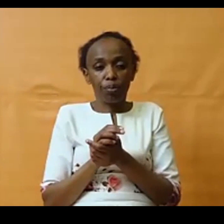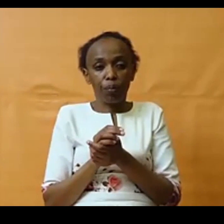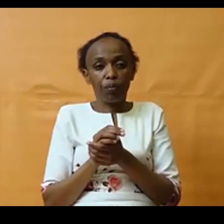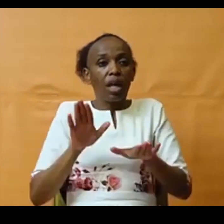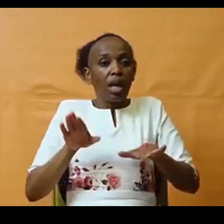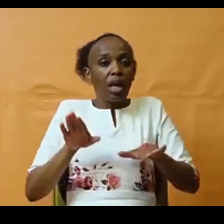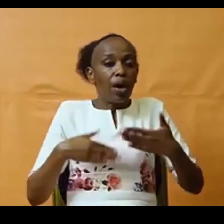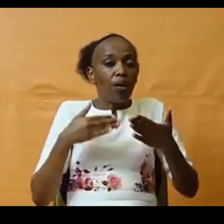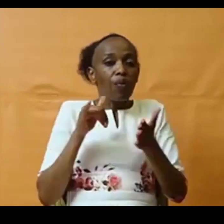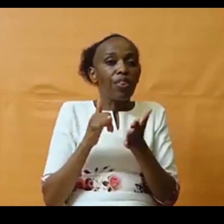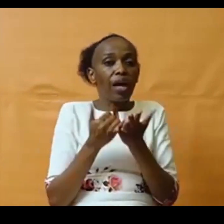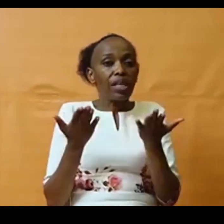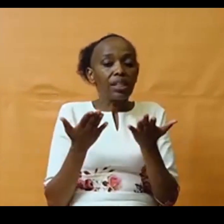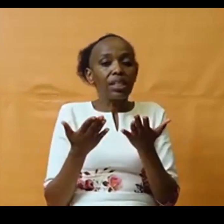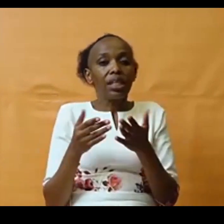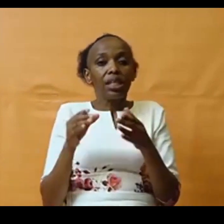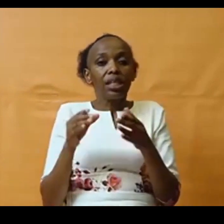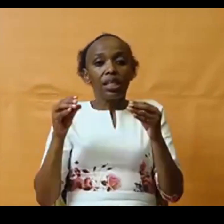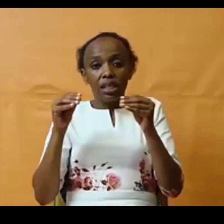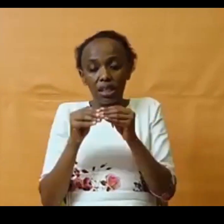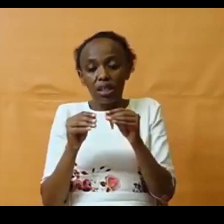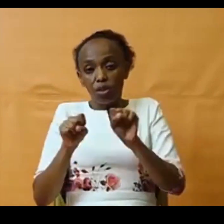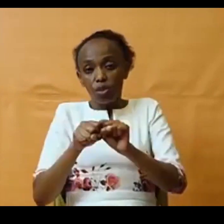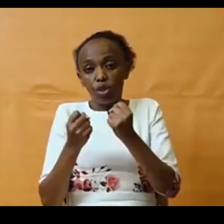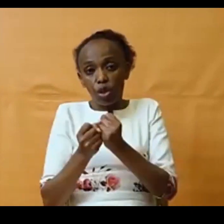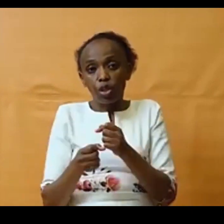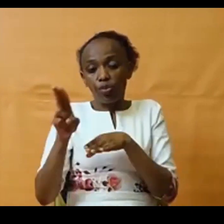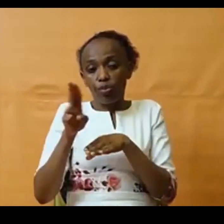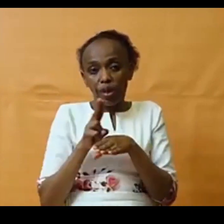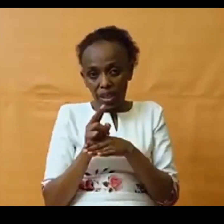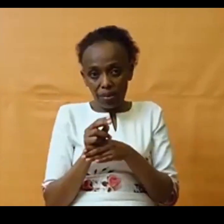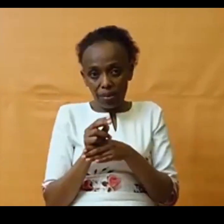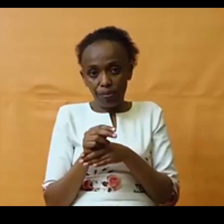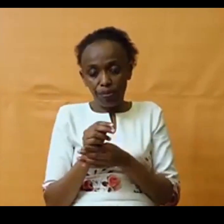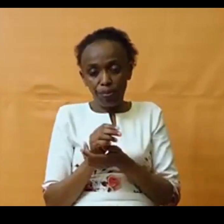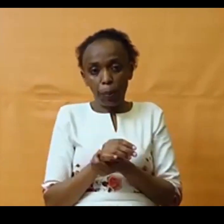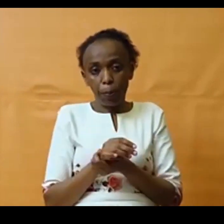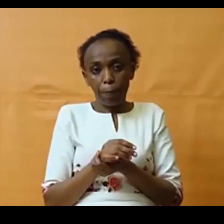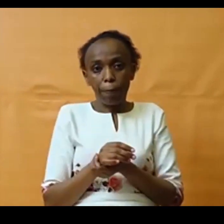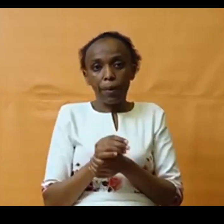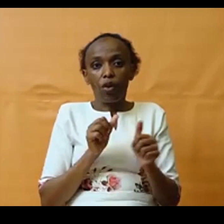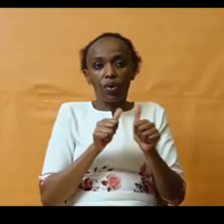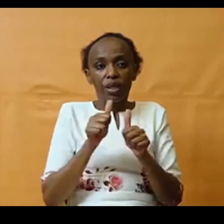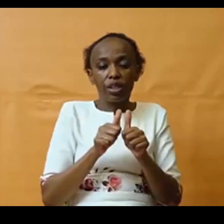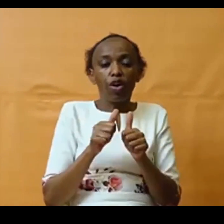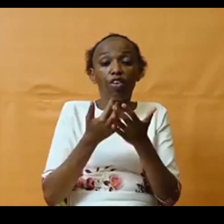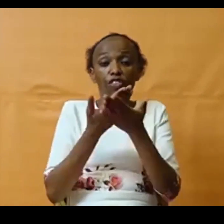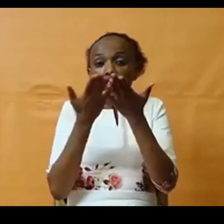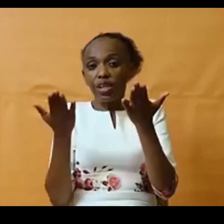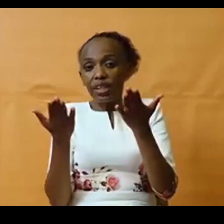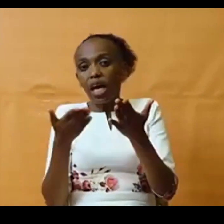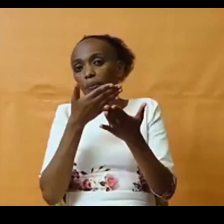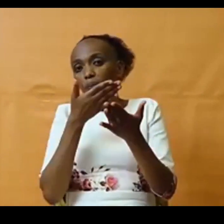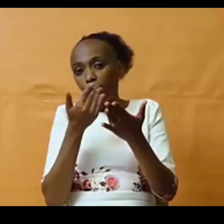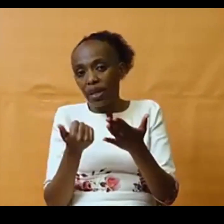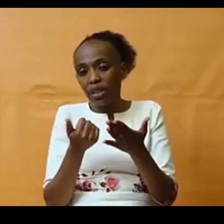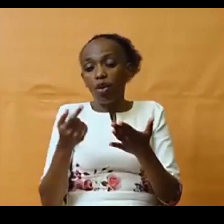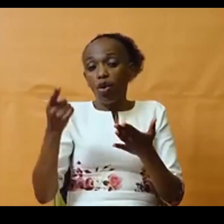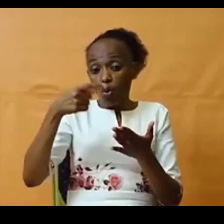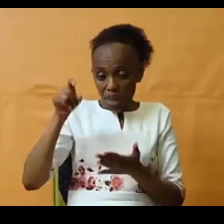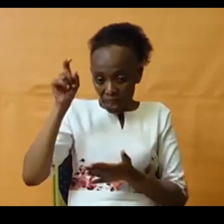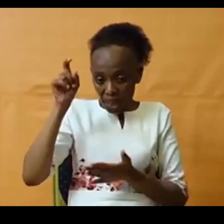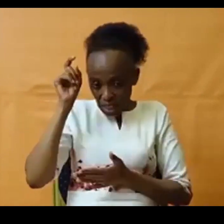that link to social spending? Is it expenditure on infrastructure? Which of these are best? We really need a